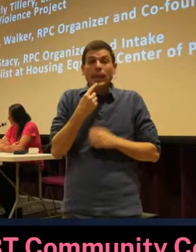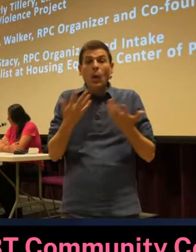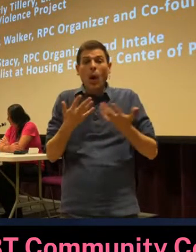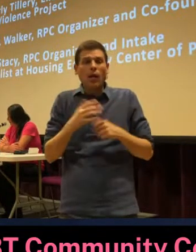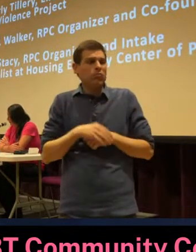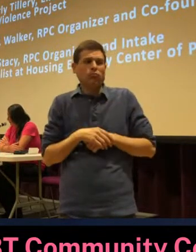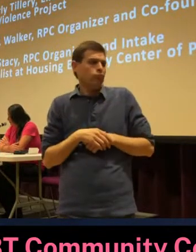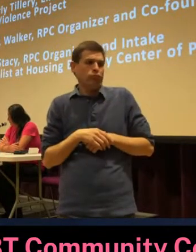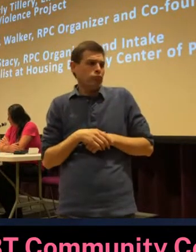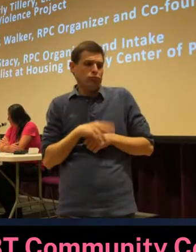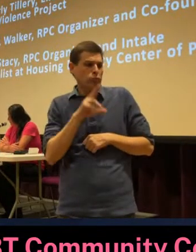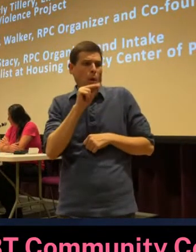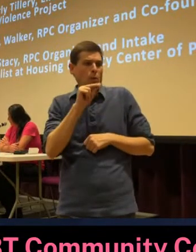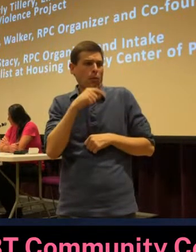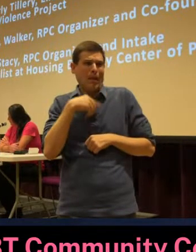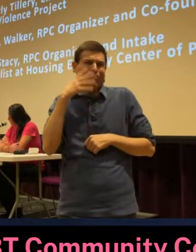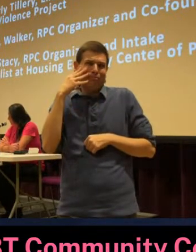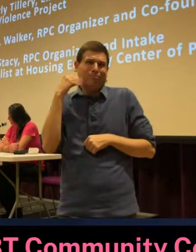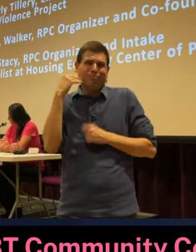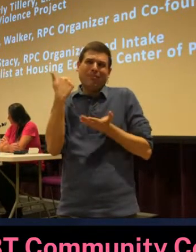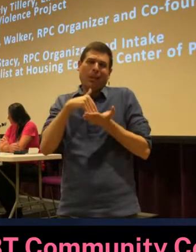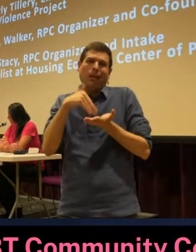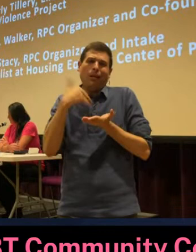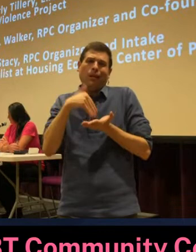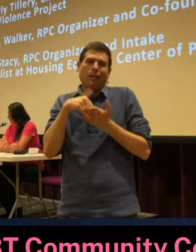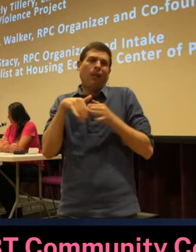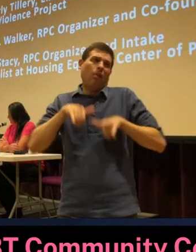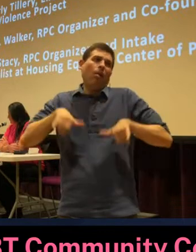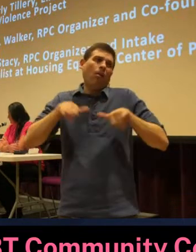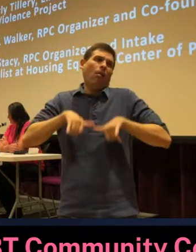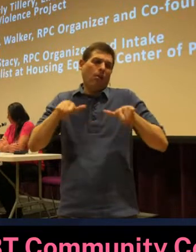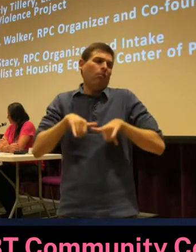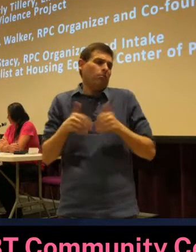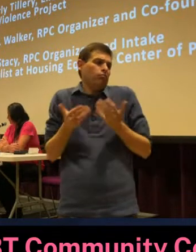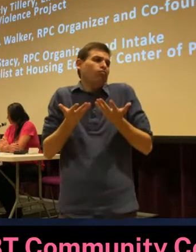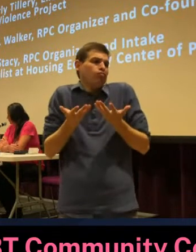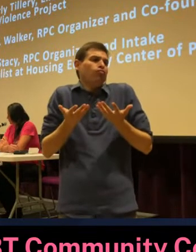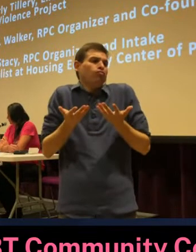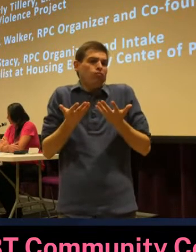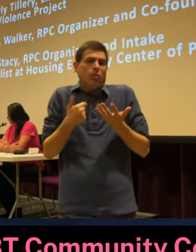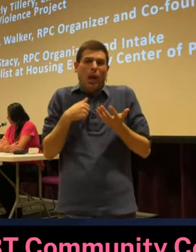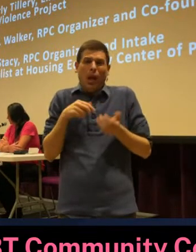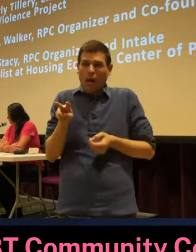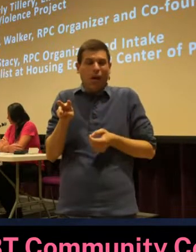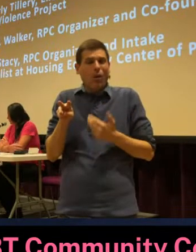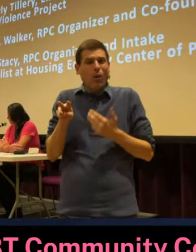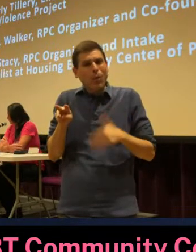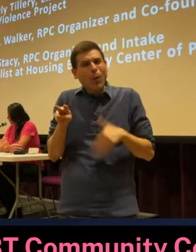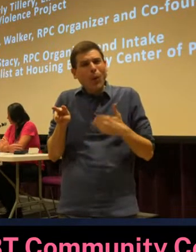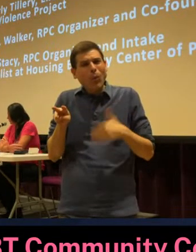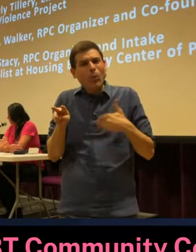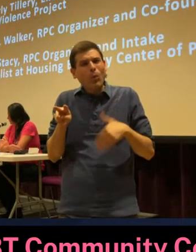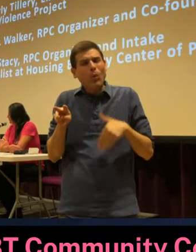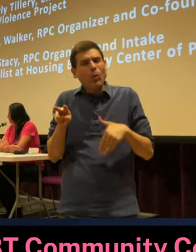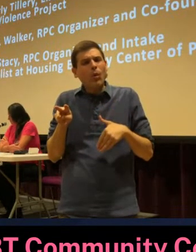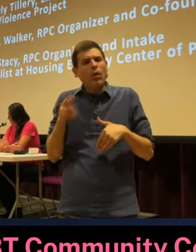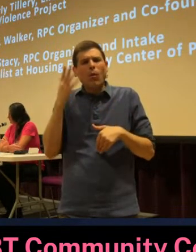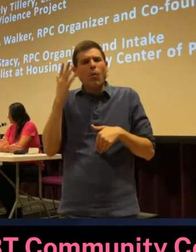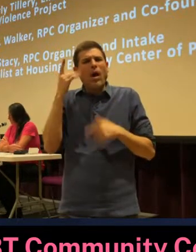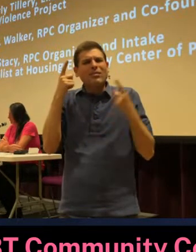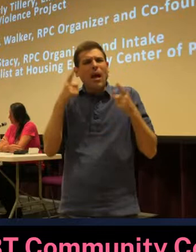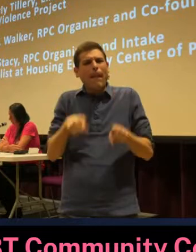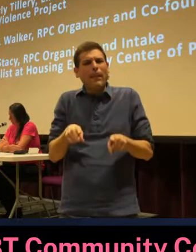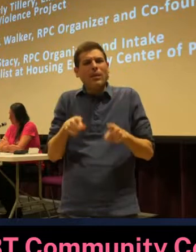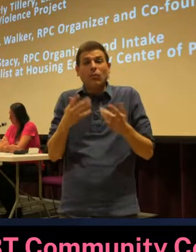because it happens all the time. And we know that we can't rely on the data from the police